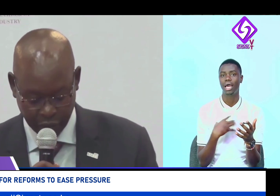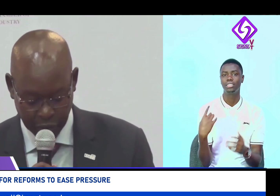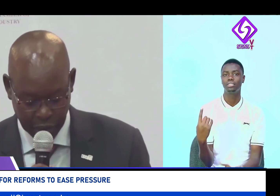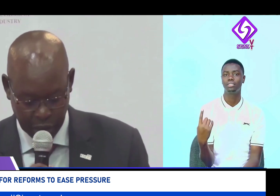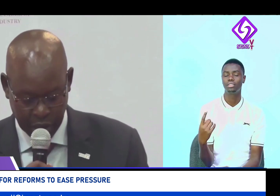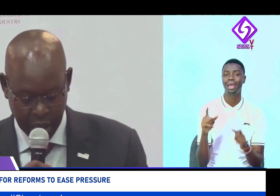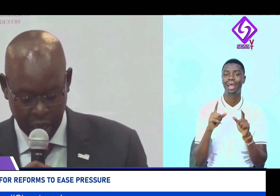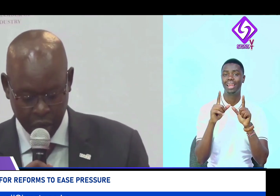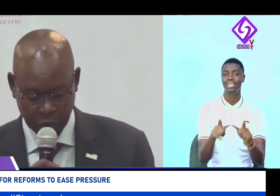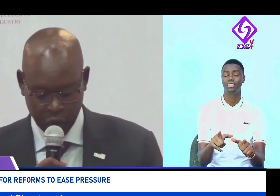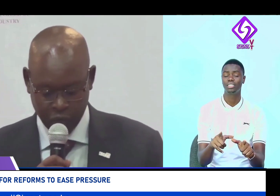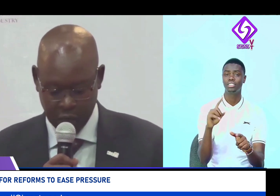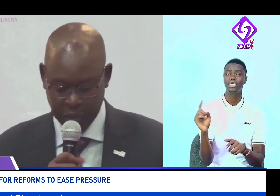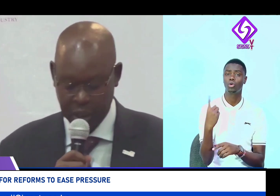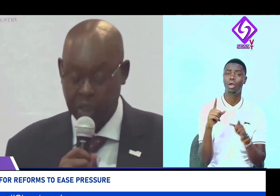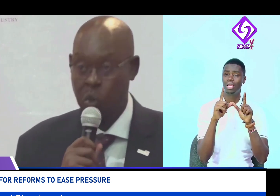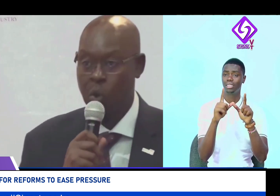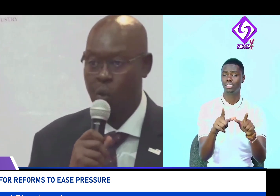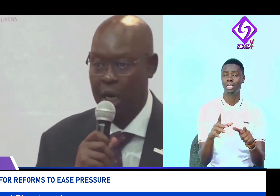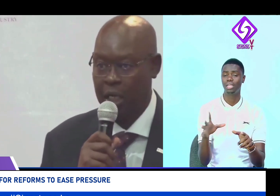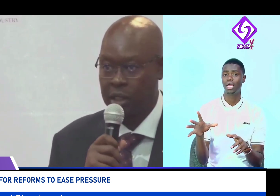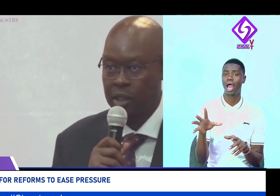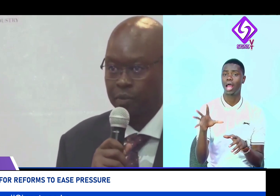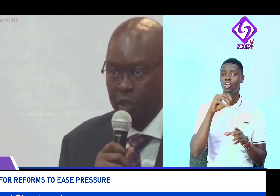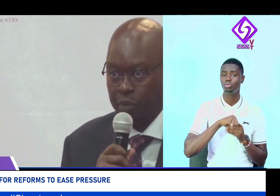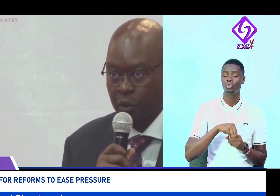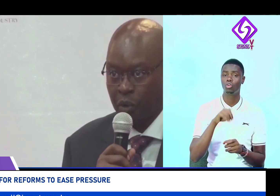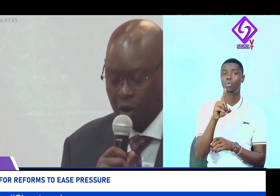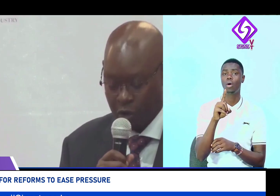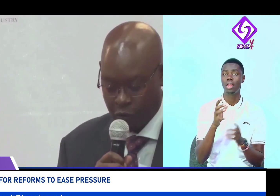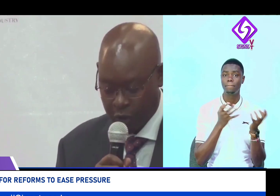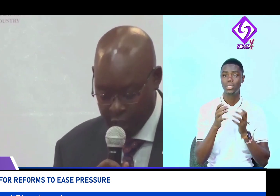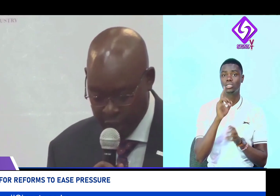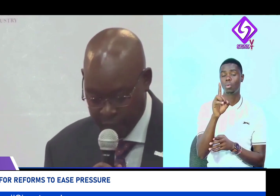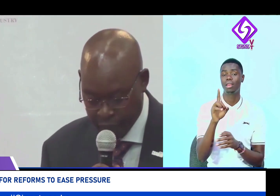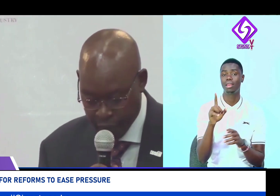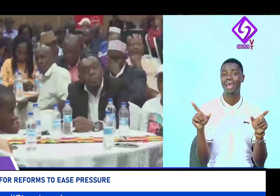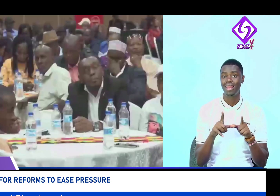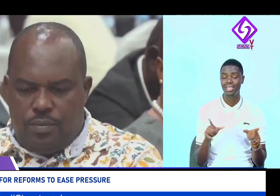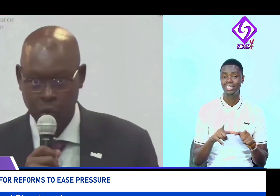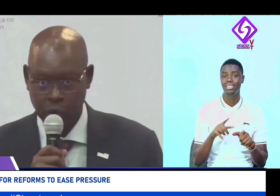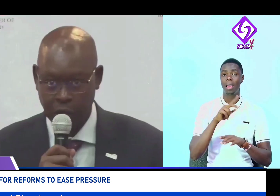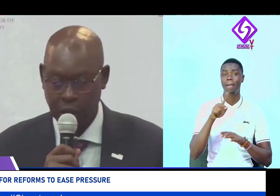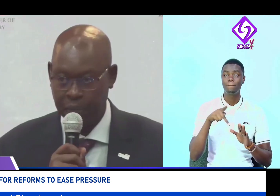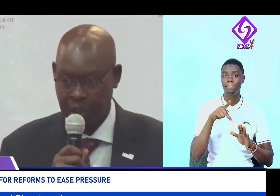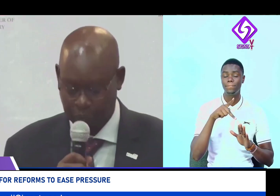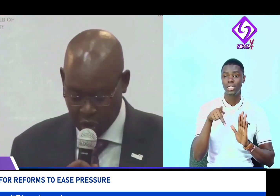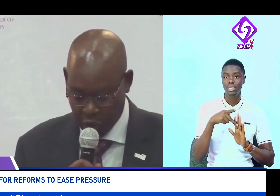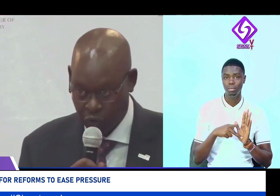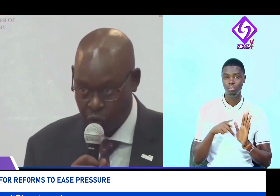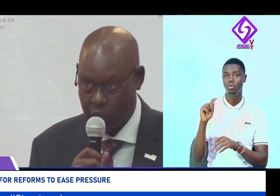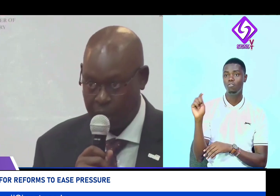platforms, adoption of one business, one license principle for Kenya. We want to see the participation of local